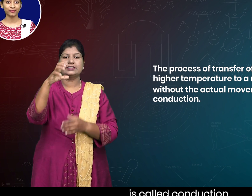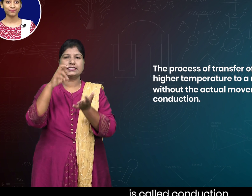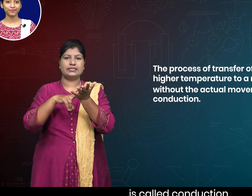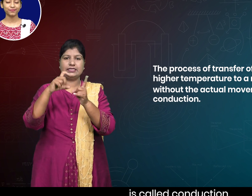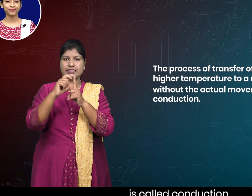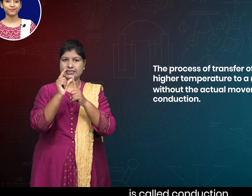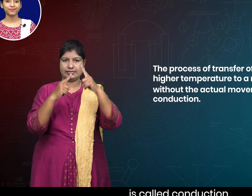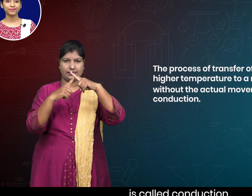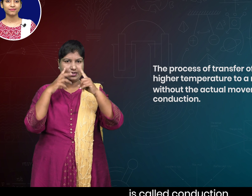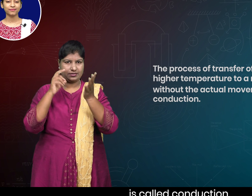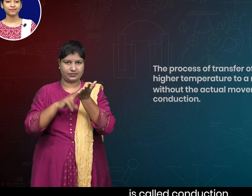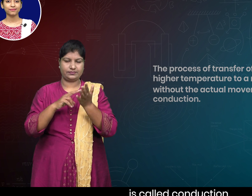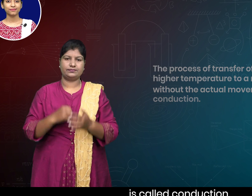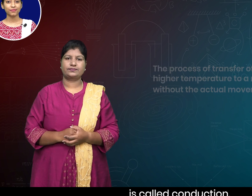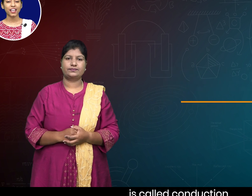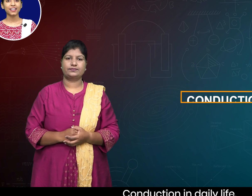conduction.